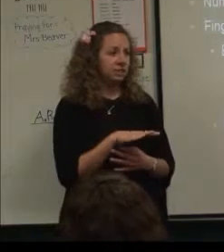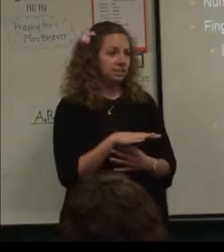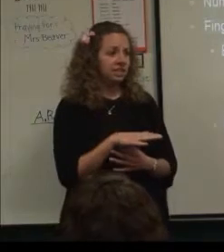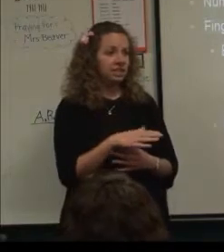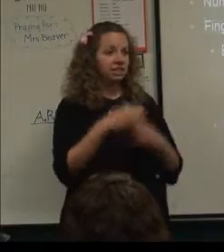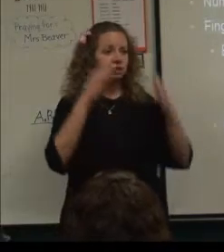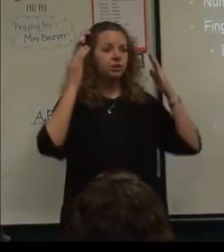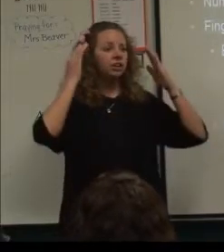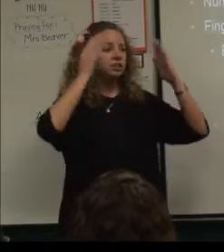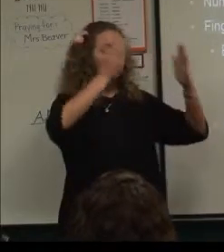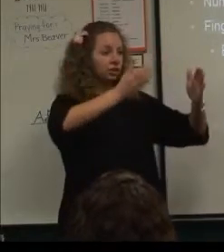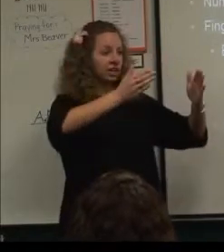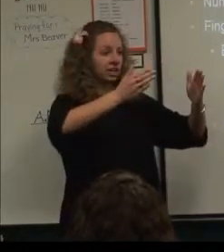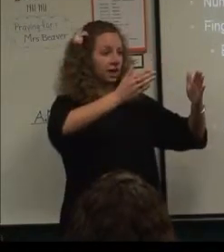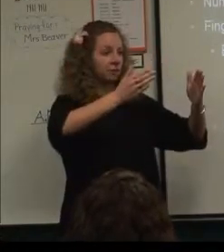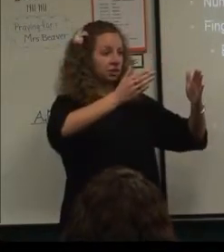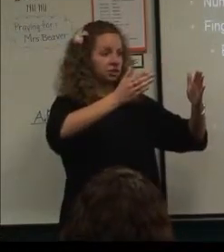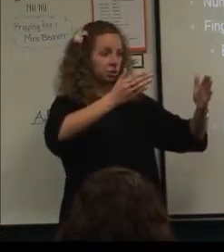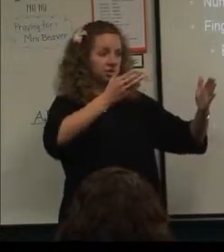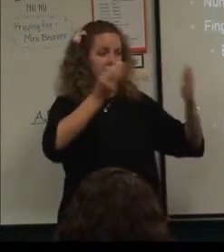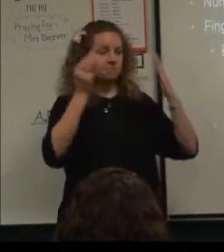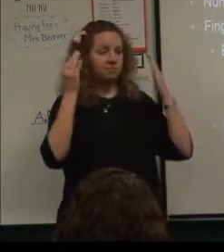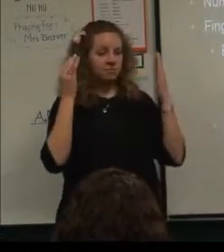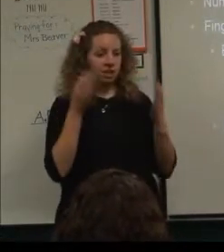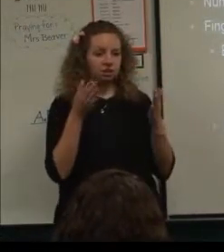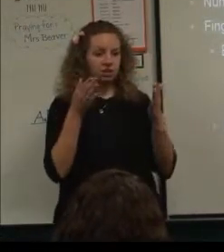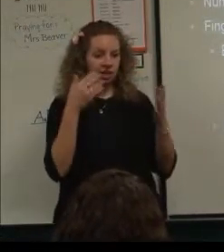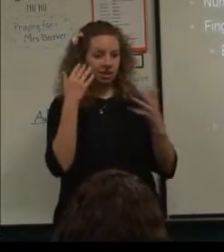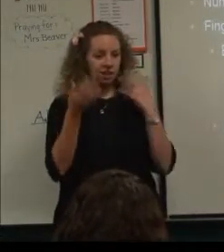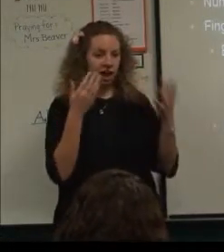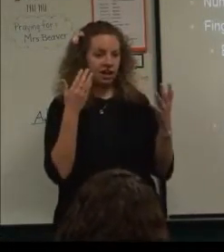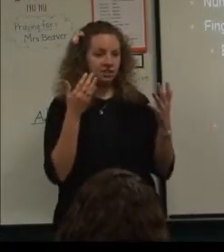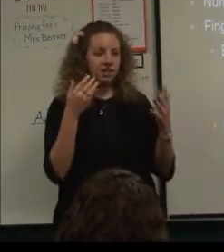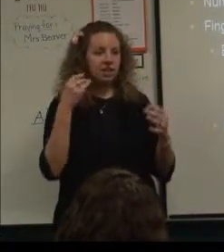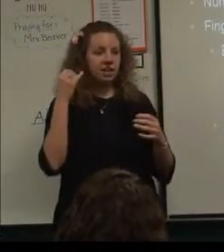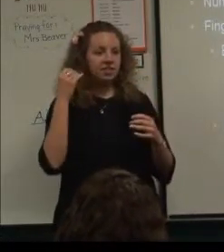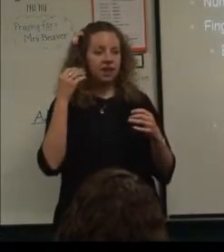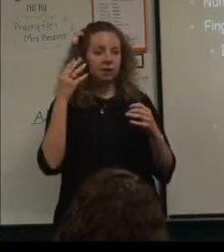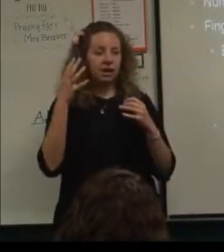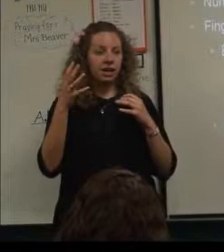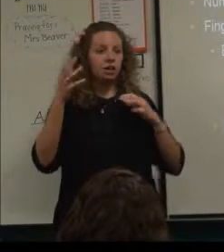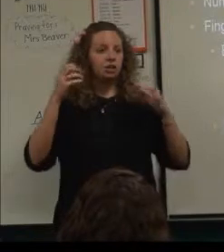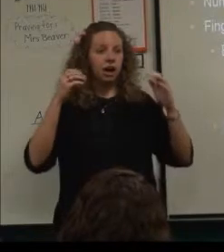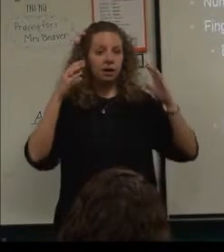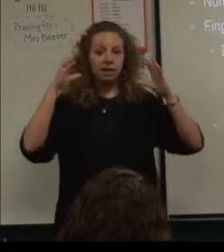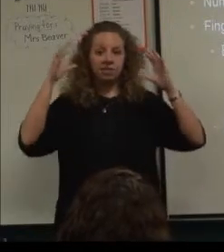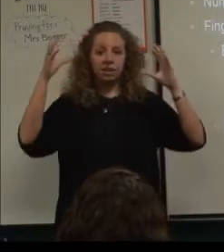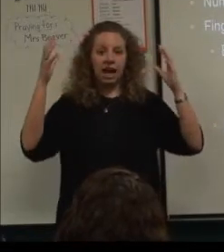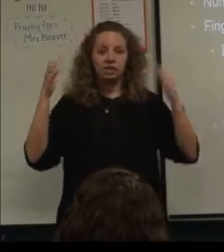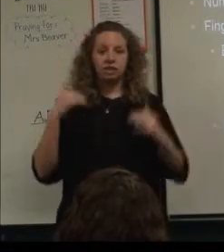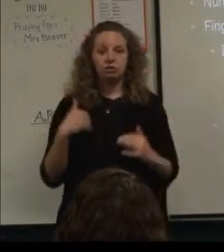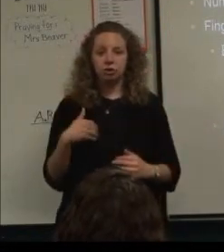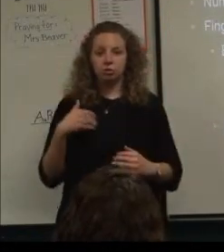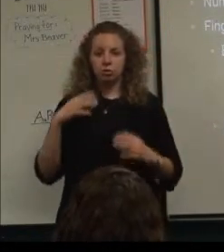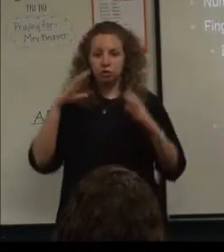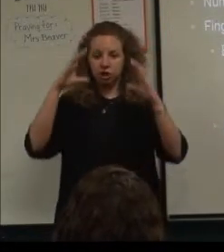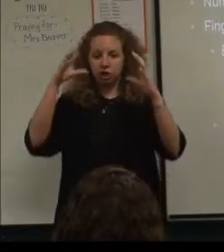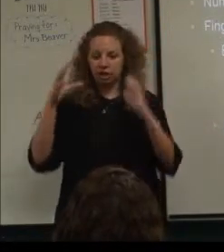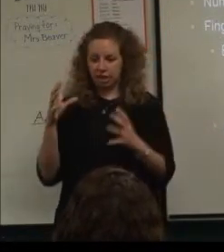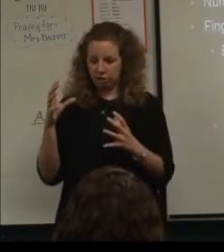someone's signing to you, then you're looking at that person the whole time and just staring at their eyes. And then that way, and then actually you don't turn and like look